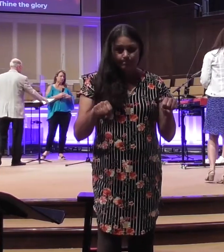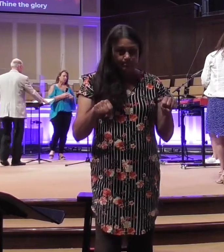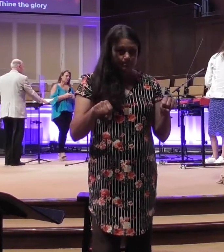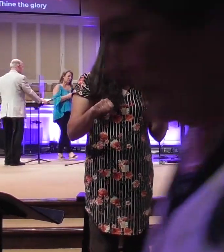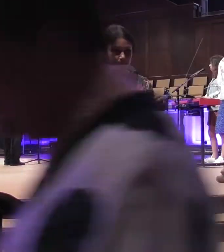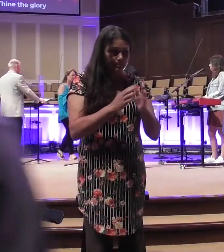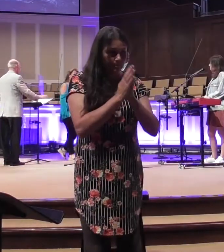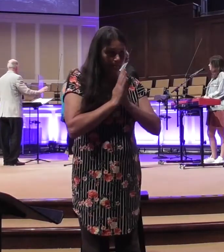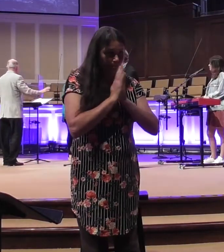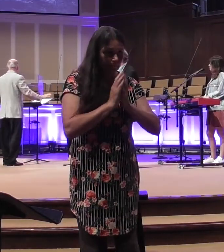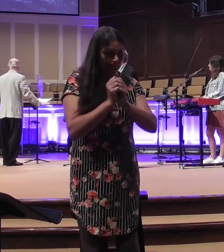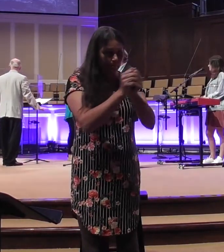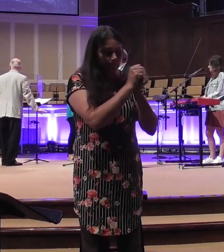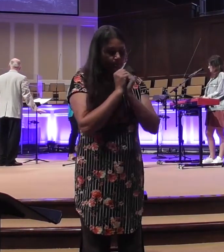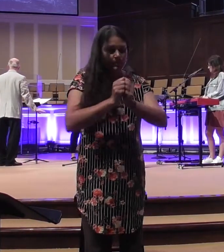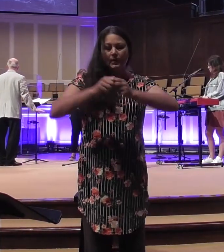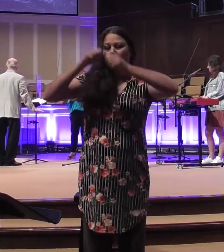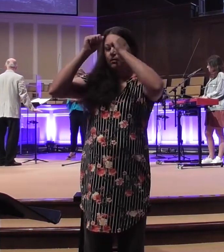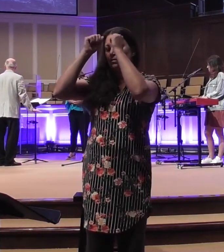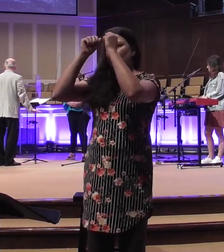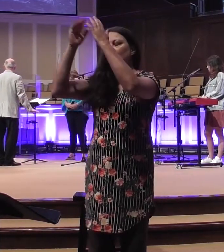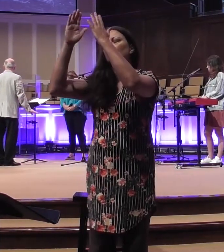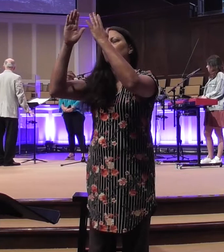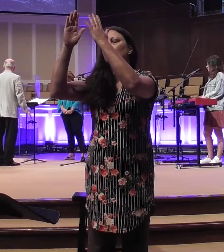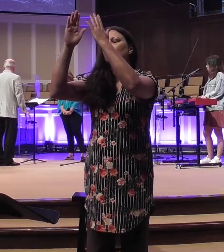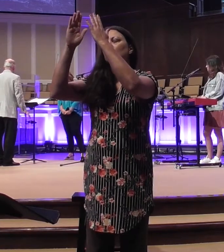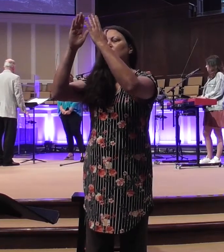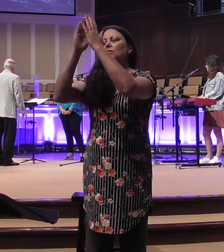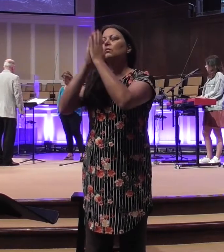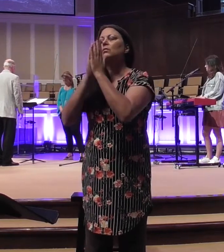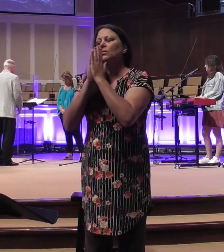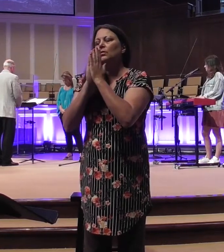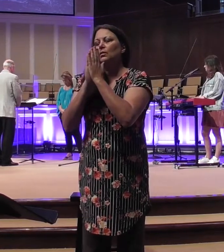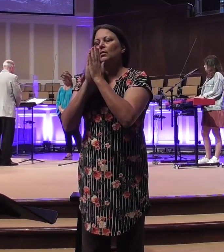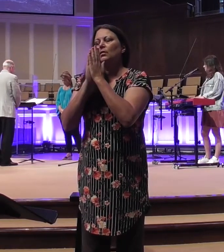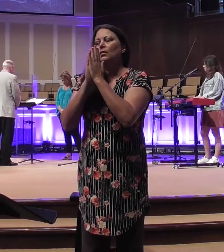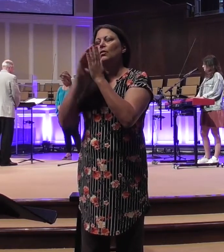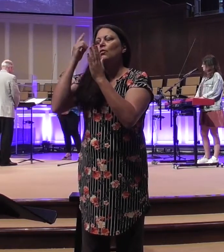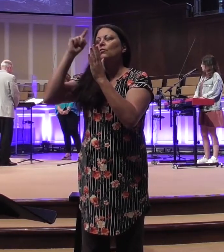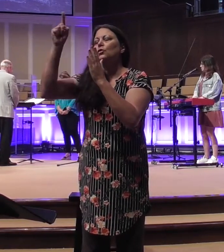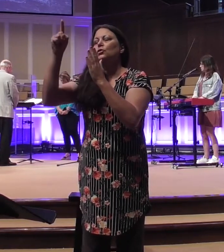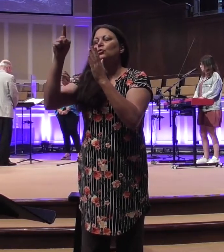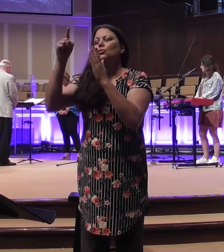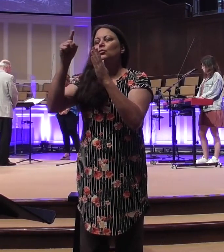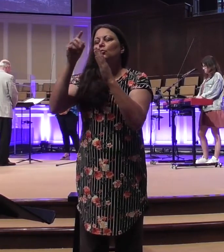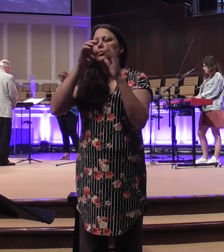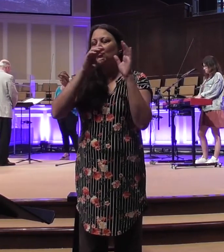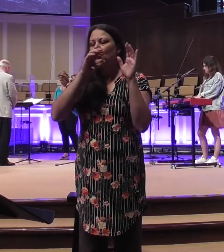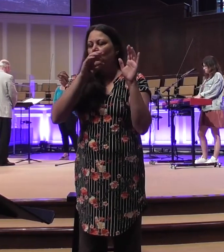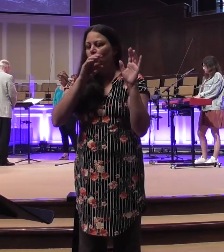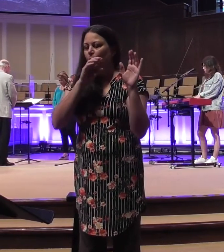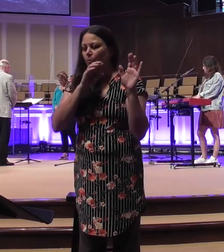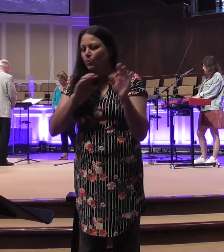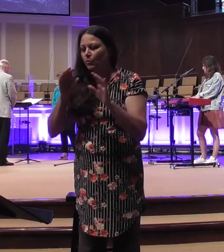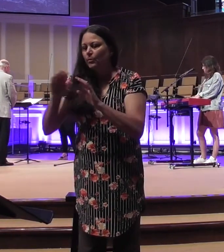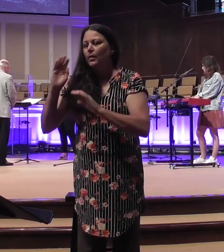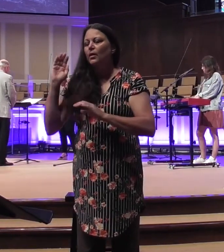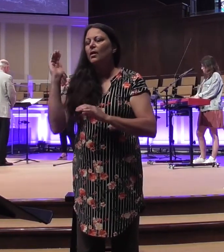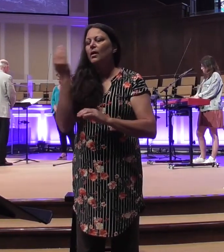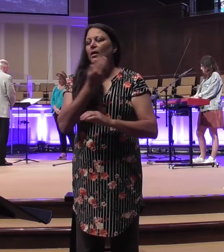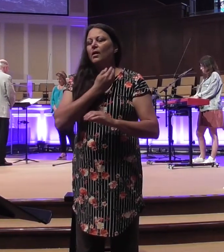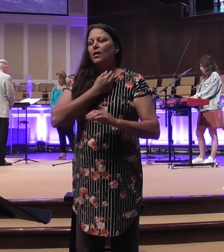Let's pray together. Father, we ask that, having prepared our heart in worship,